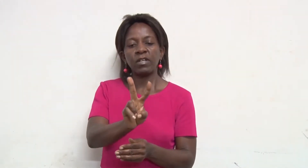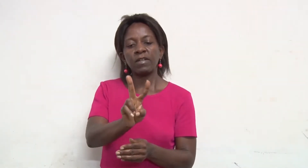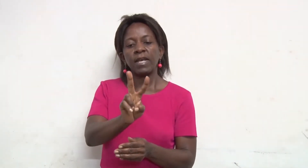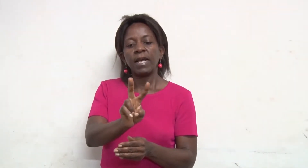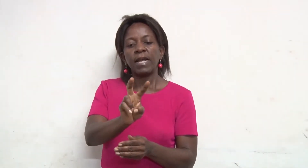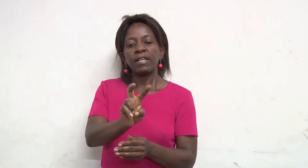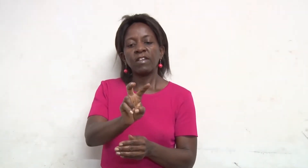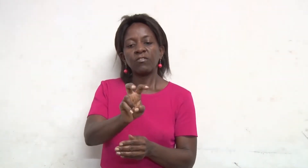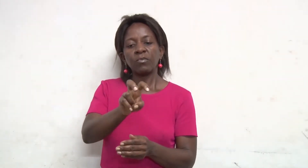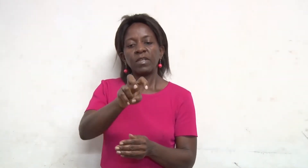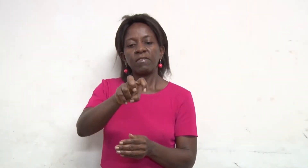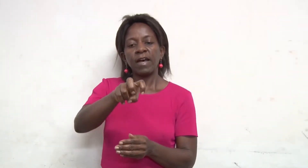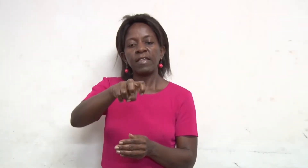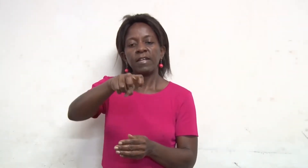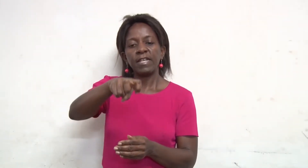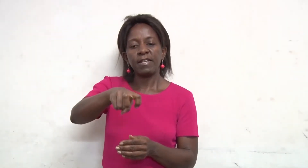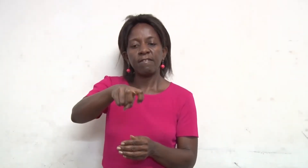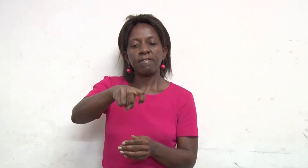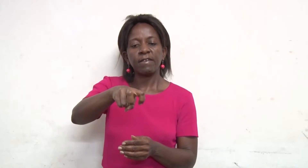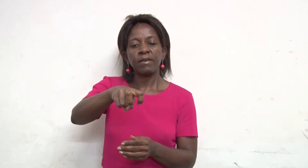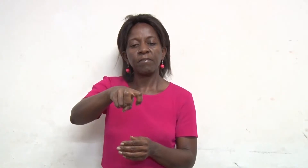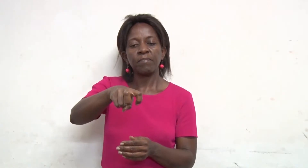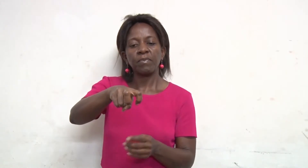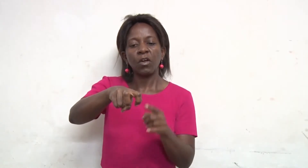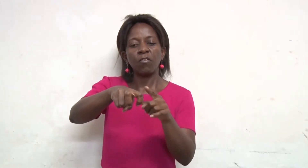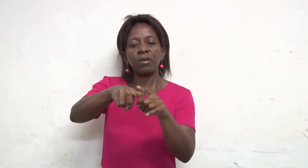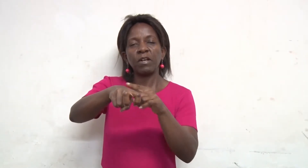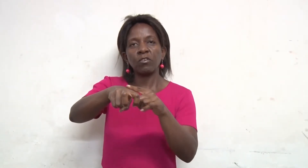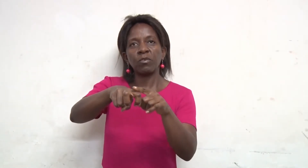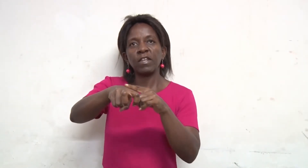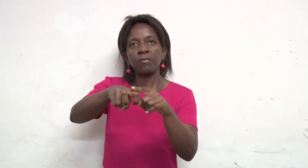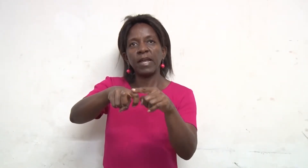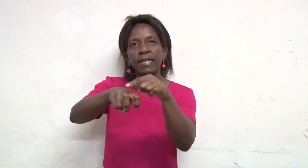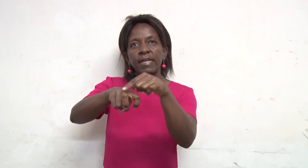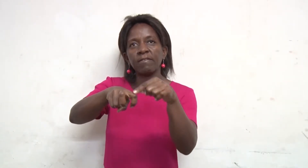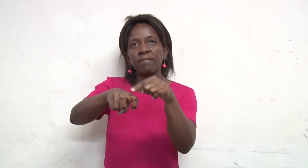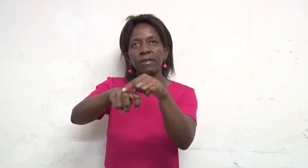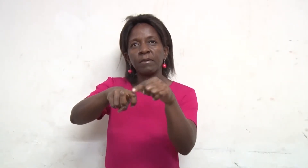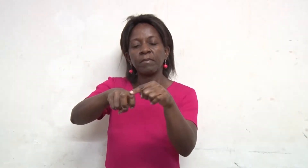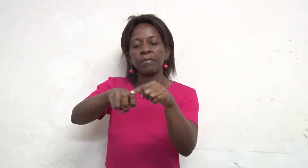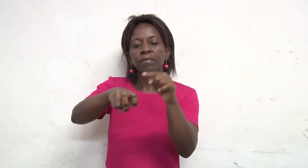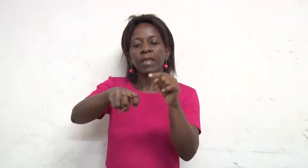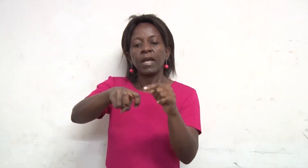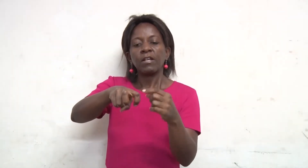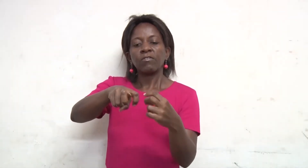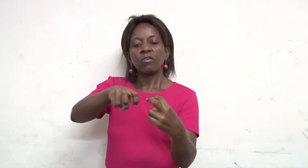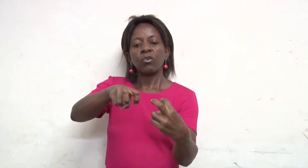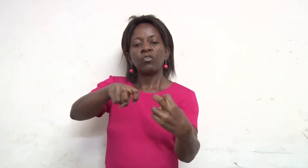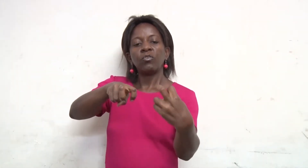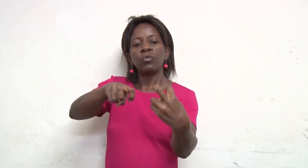demonstrate. Let's assume these are the knees of the person with deaf blindness. So you